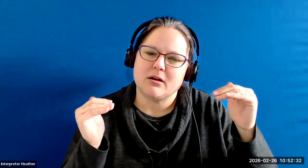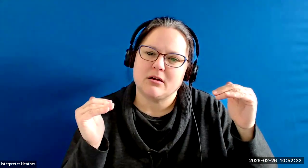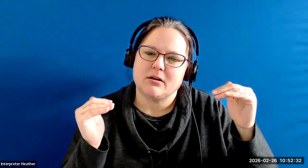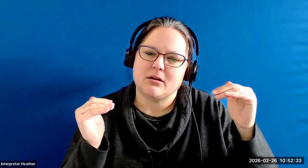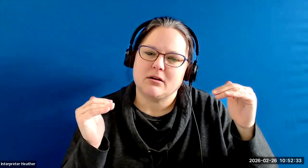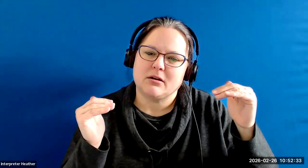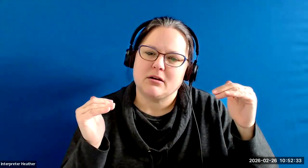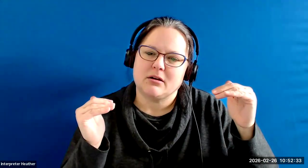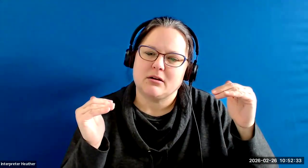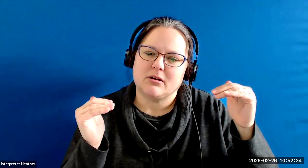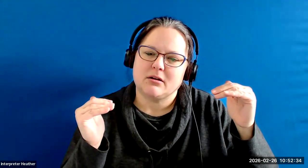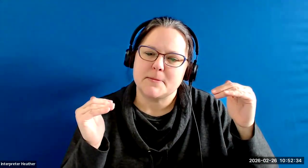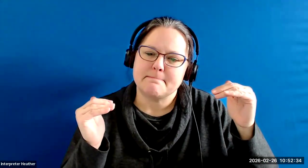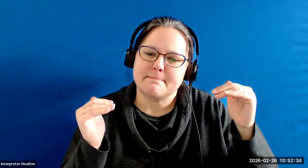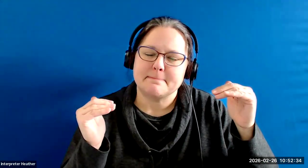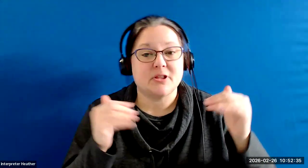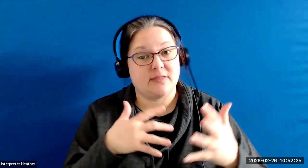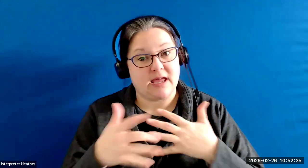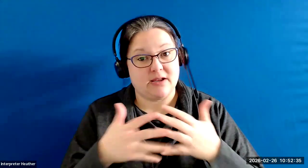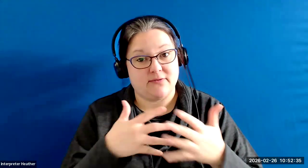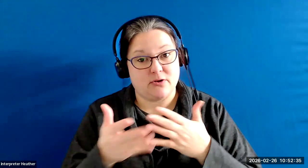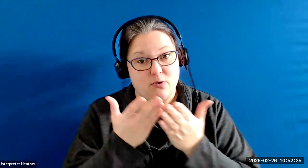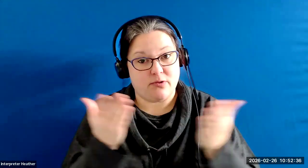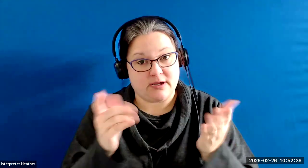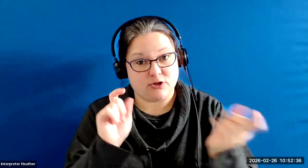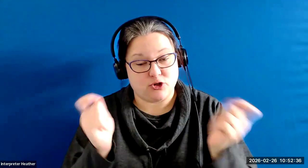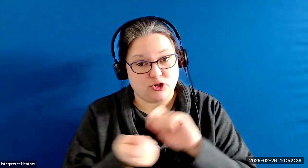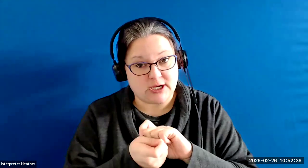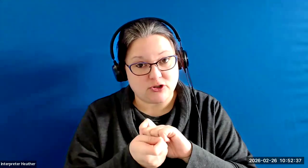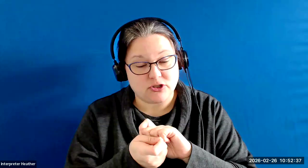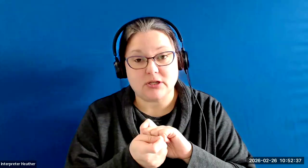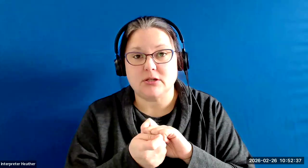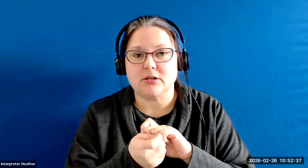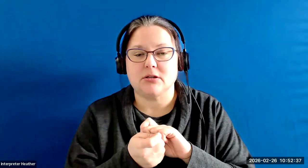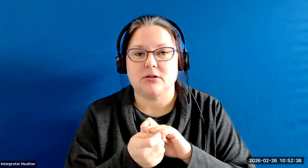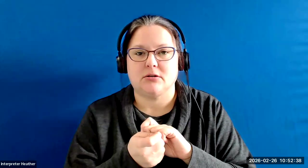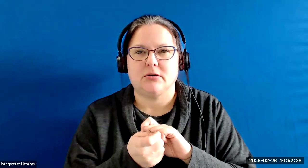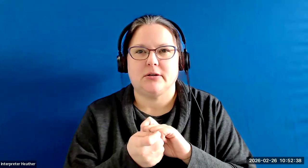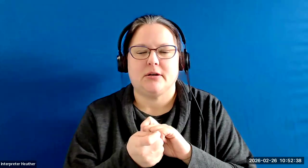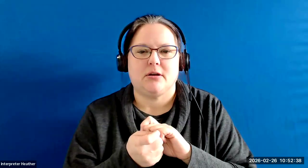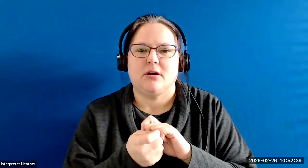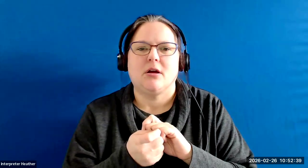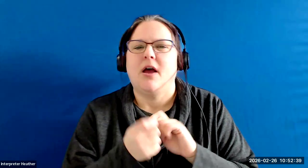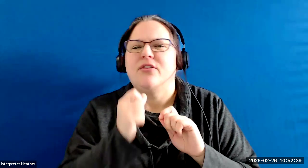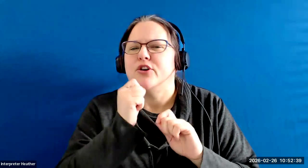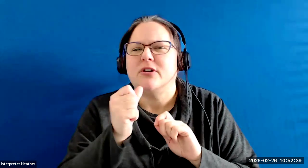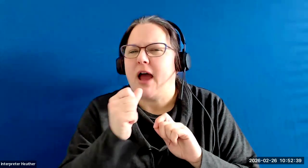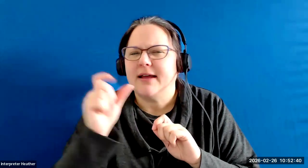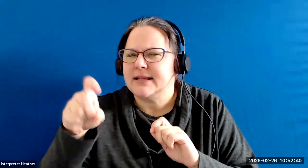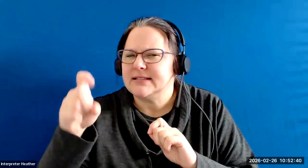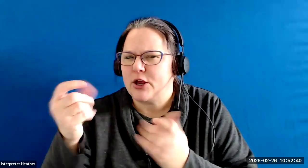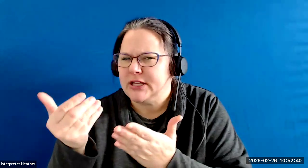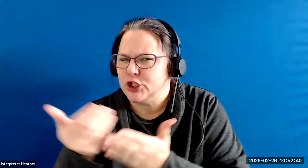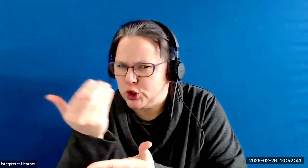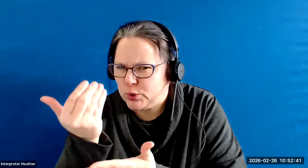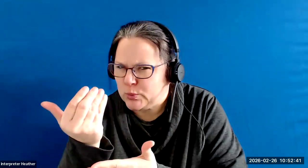that even though things are changing and that things aren't necessarily new, but